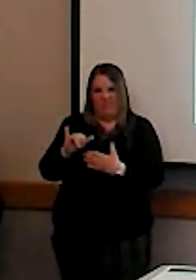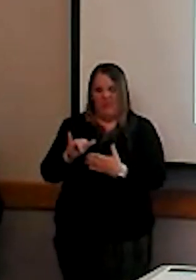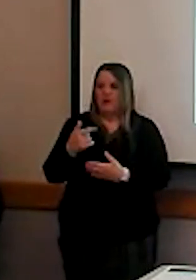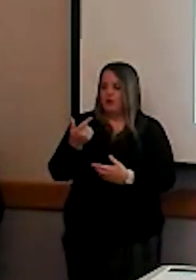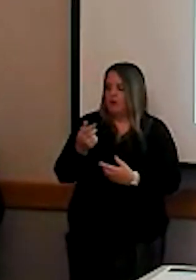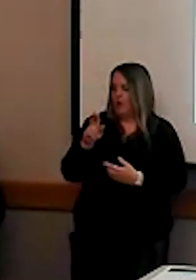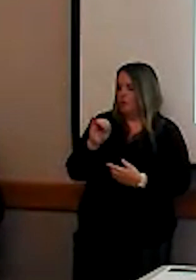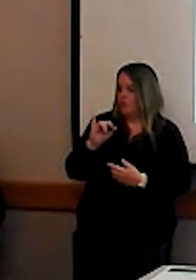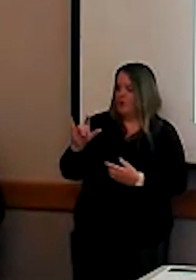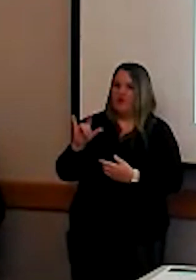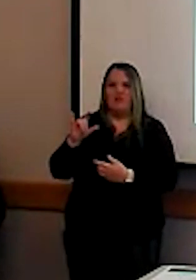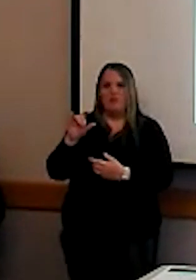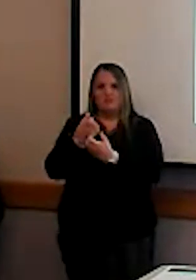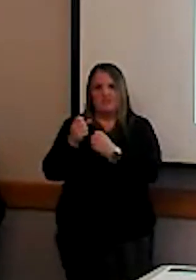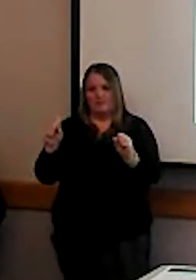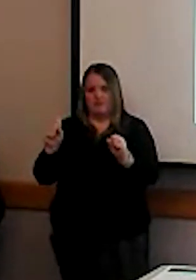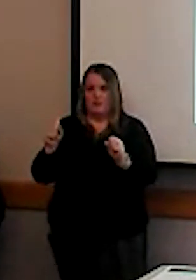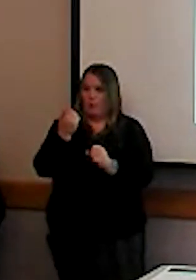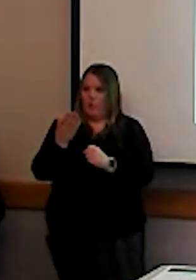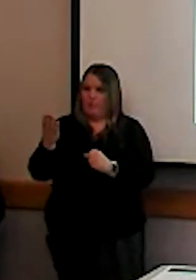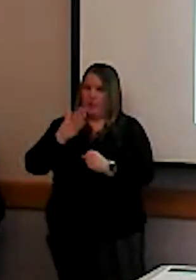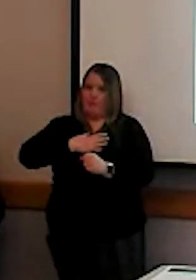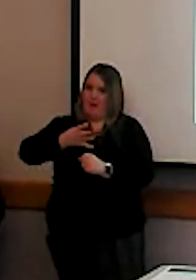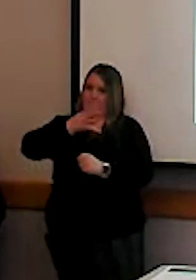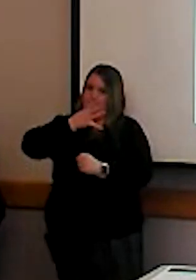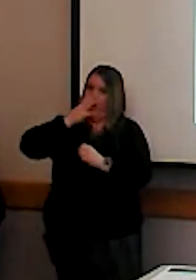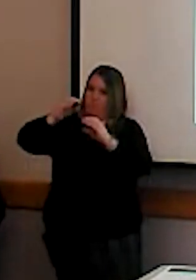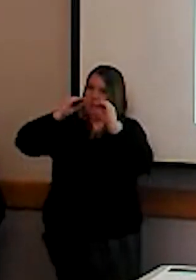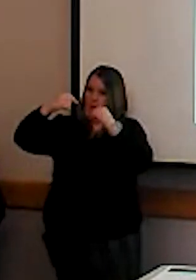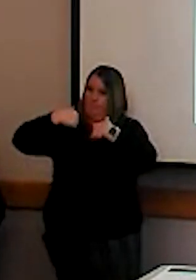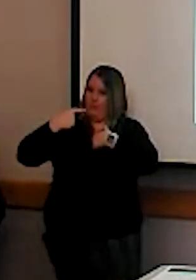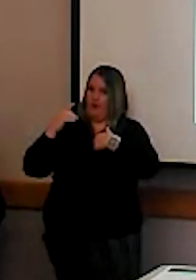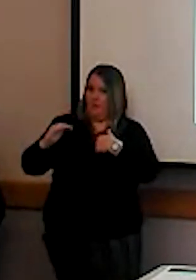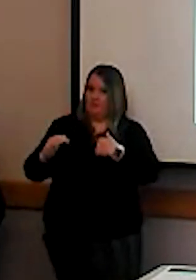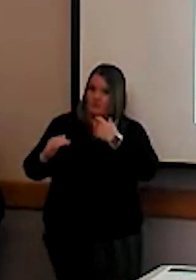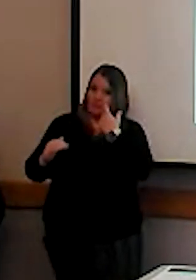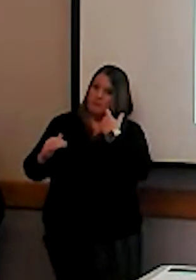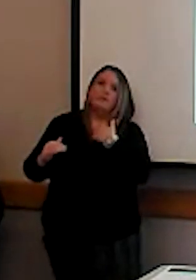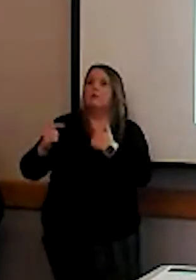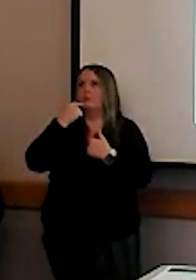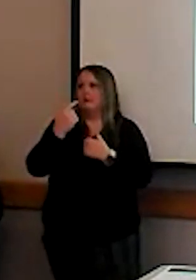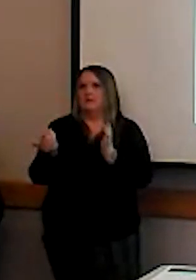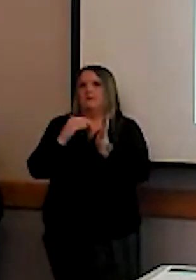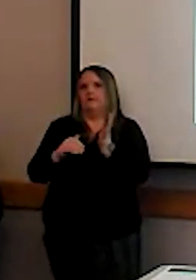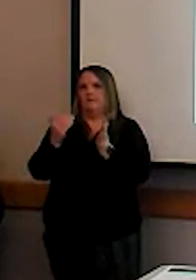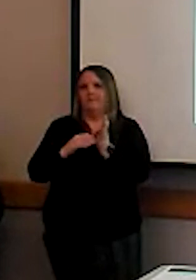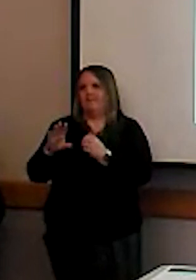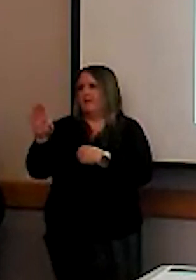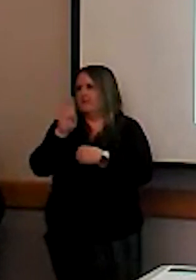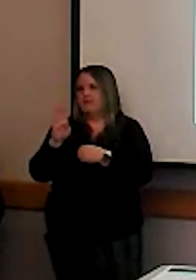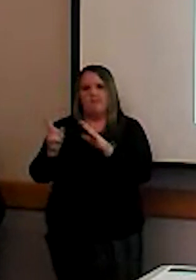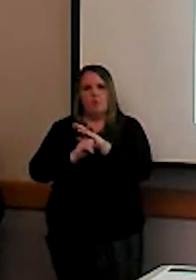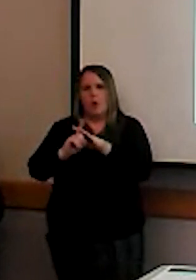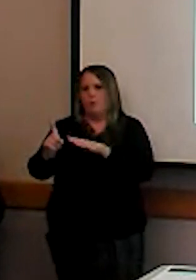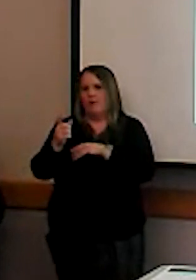grill safety. And then one of the things that my mom ingrained to me when I was little, and we reiterate this a lot, is never walk away